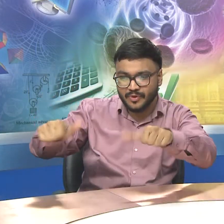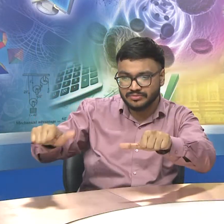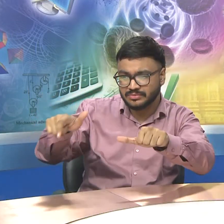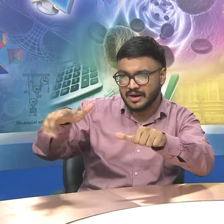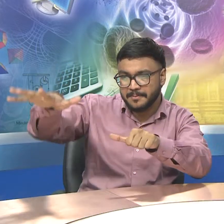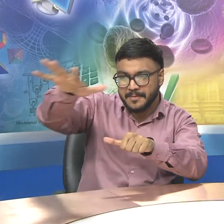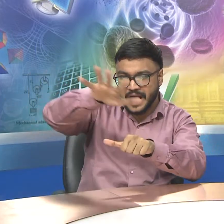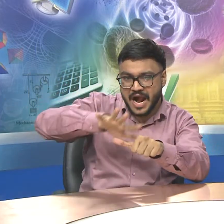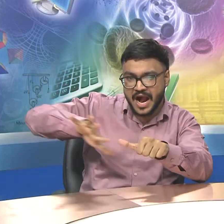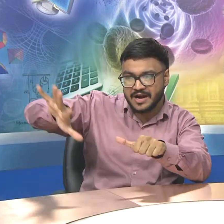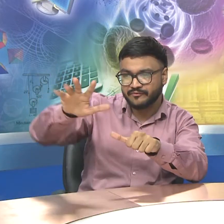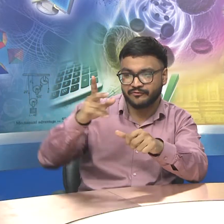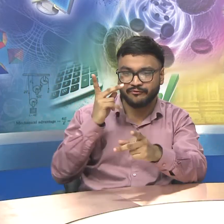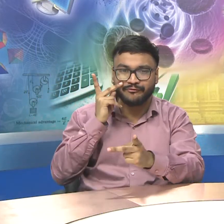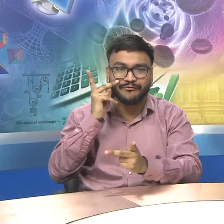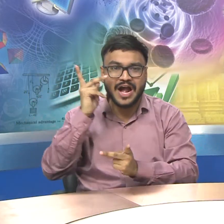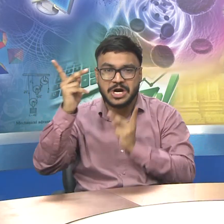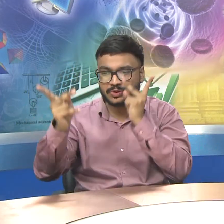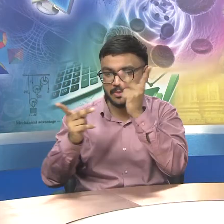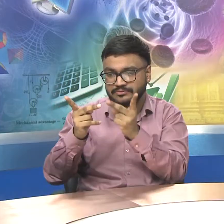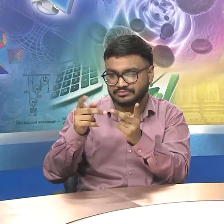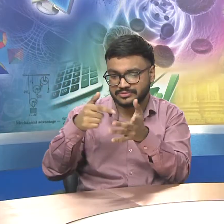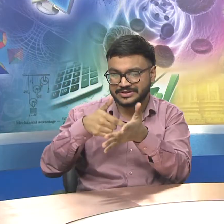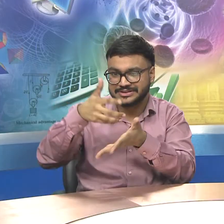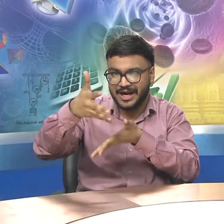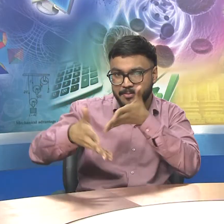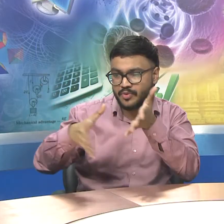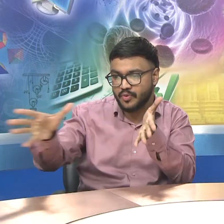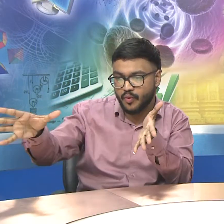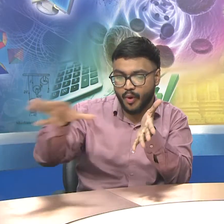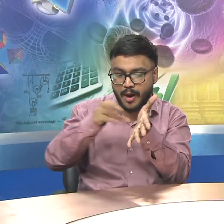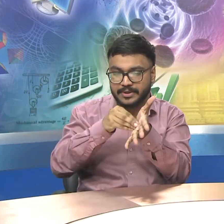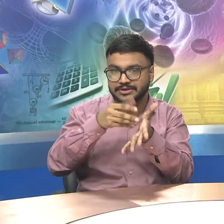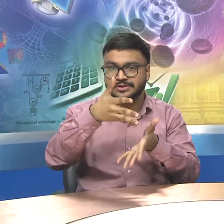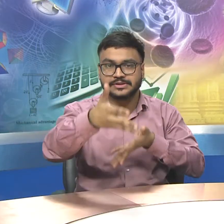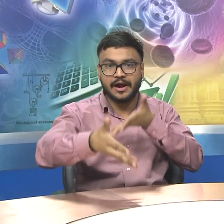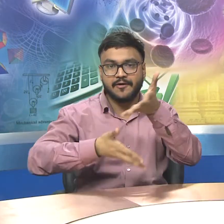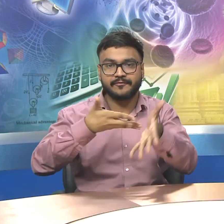formed, its form is same as their meaning.